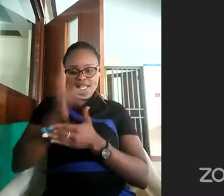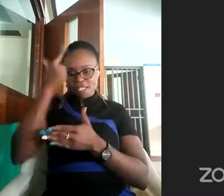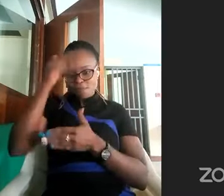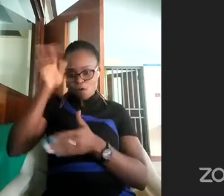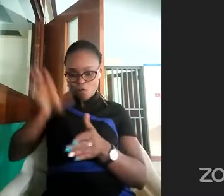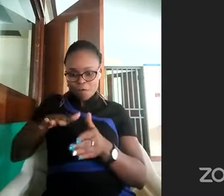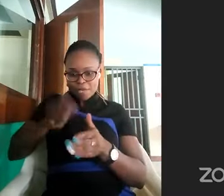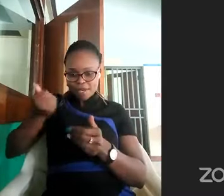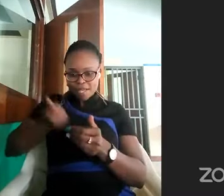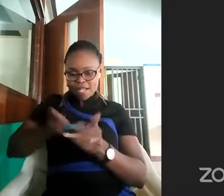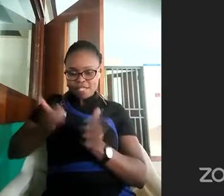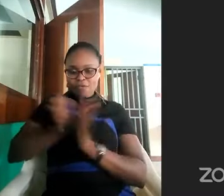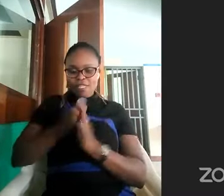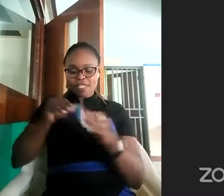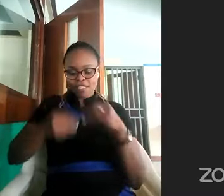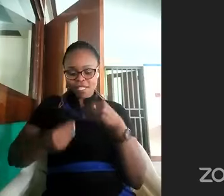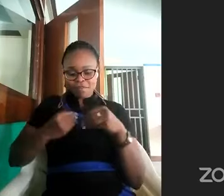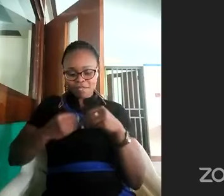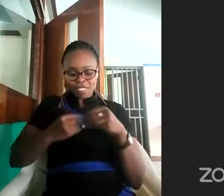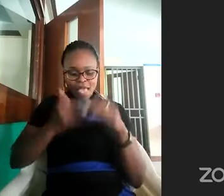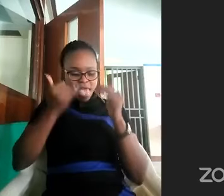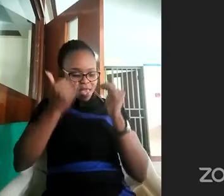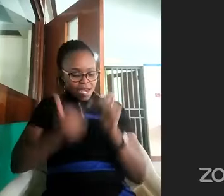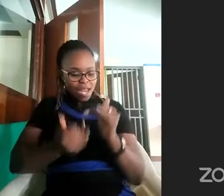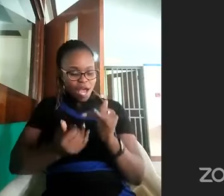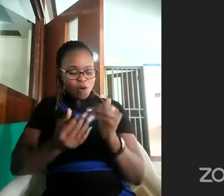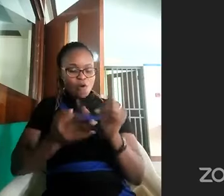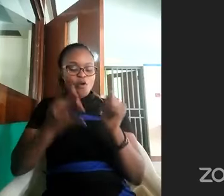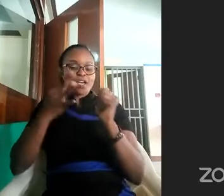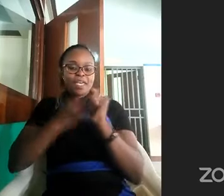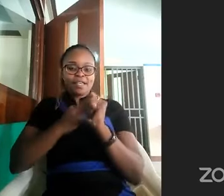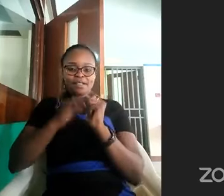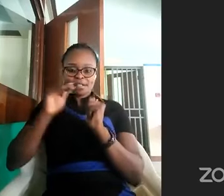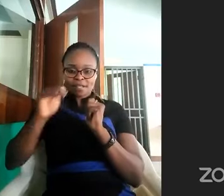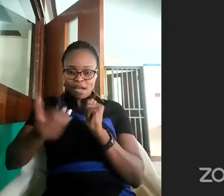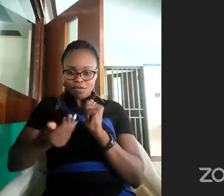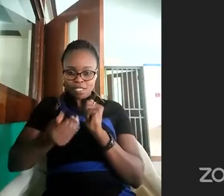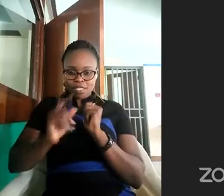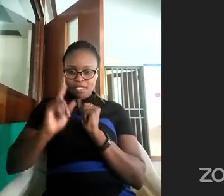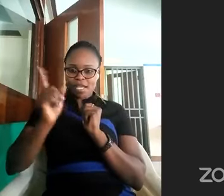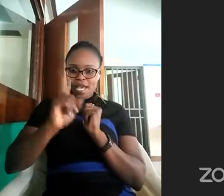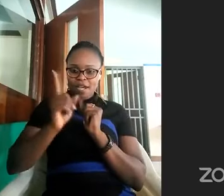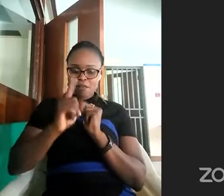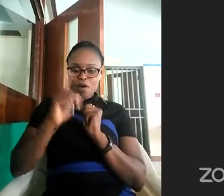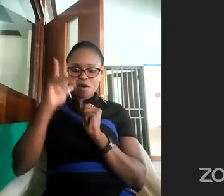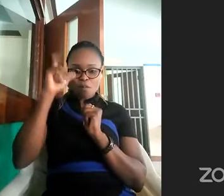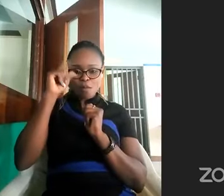currently present in 8 counties in Kenya, that is Nairobi, Mombasa, Kwale,